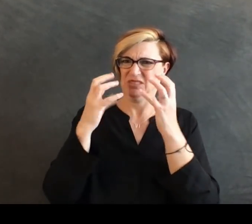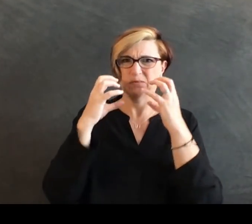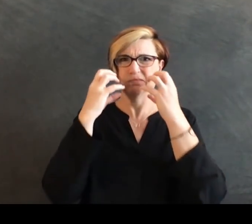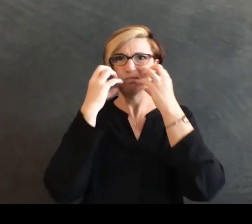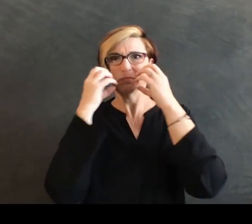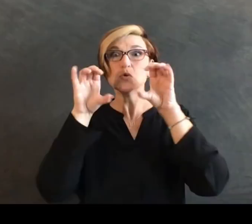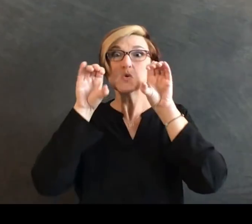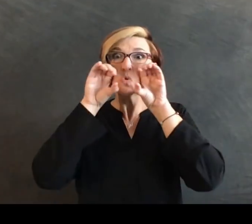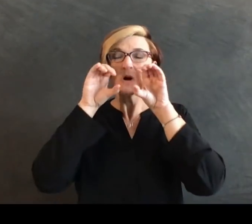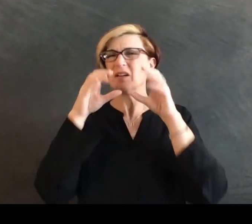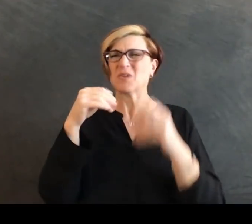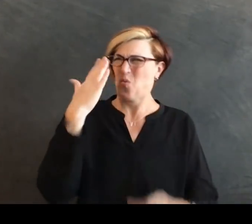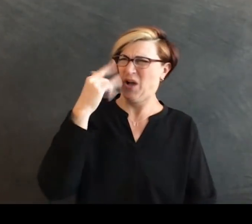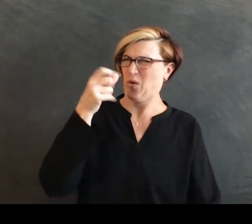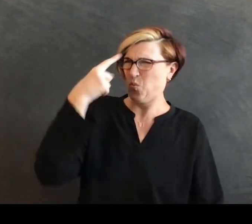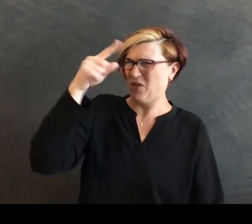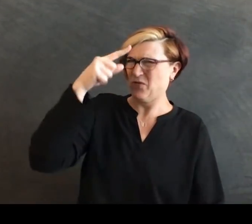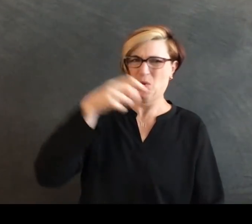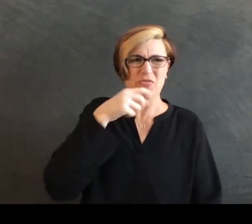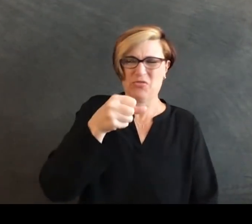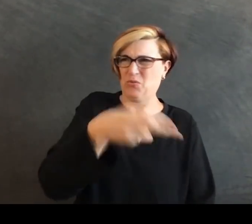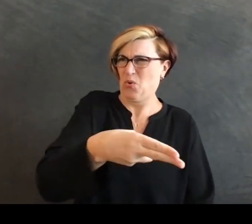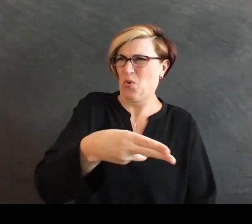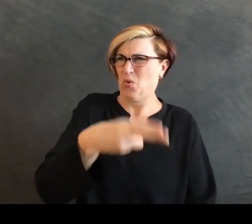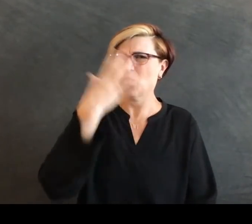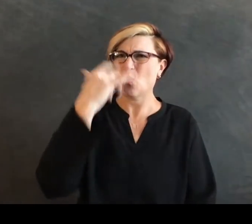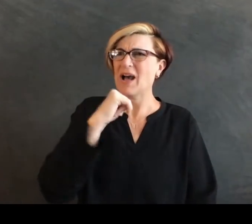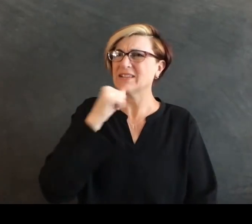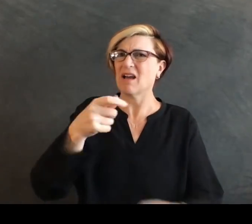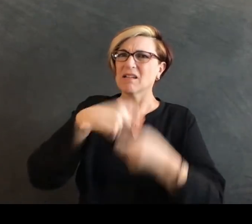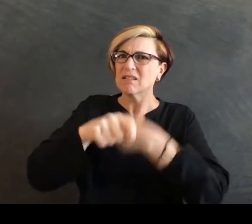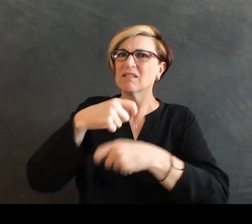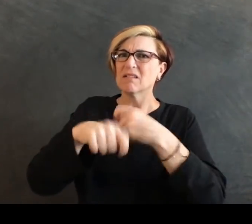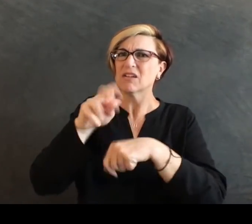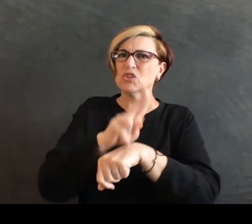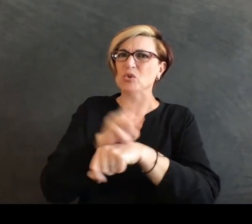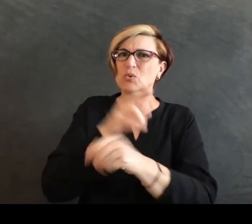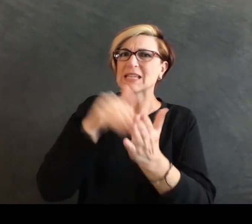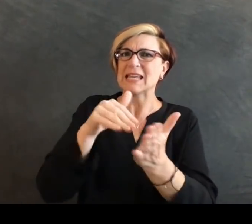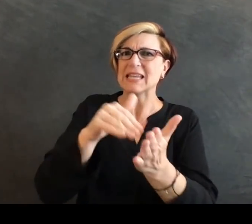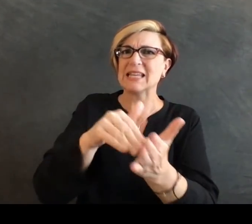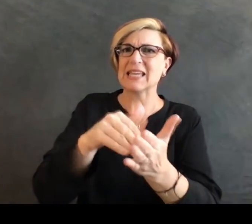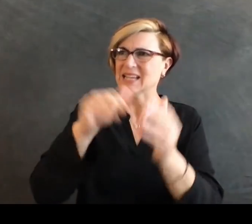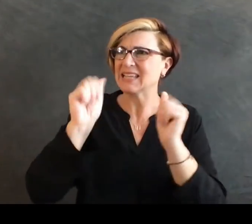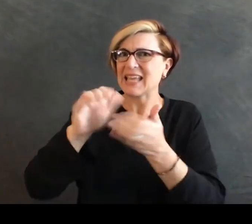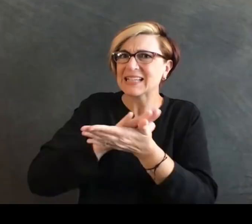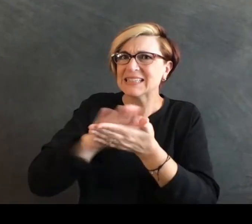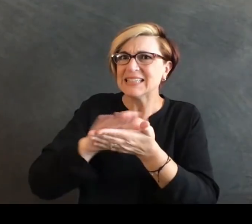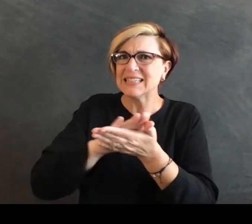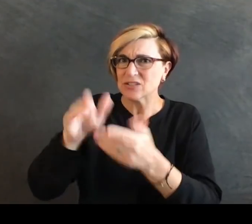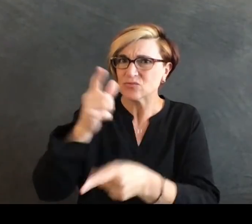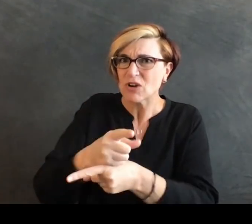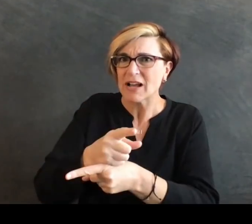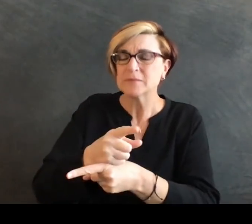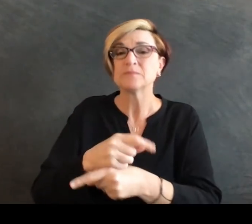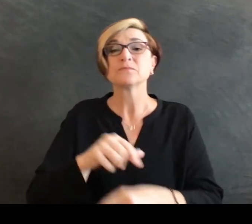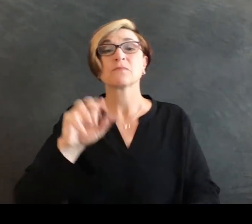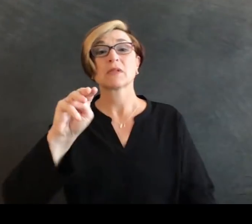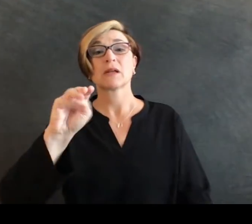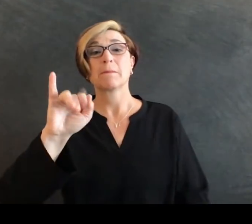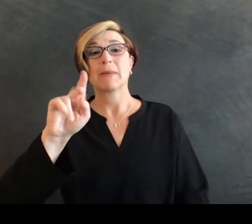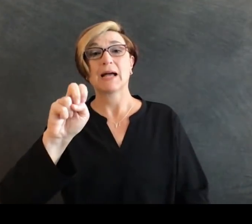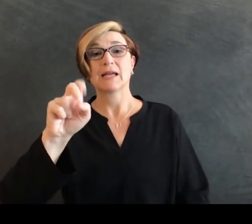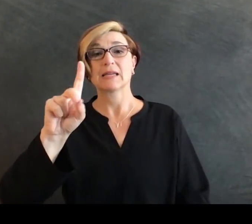throw them away? Why aren't they using sterilization techniques? And I got a call from Mike DeWine, the governor of